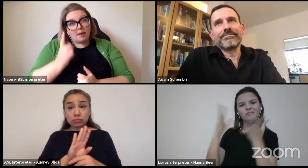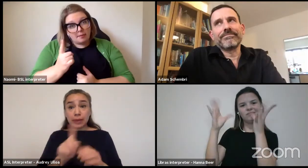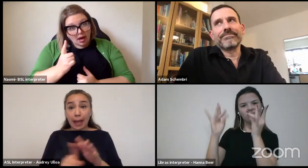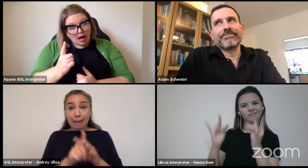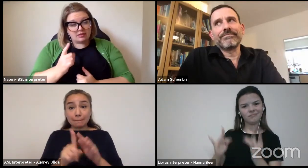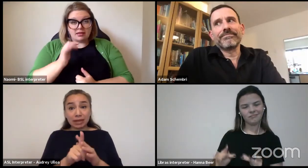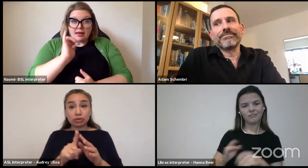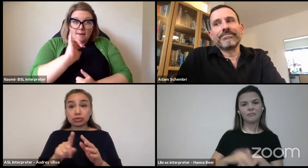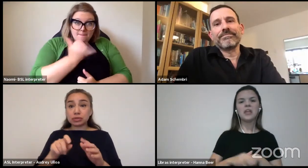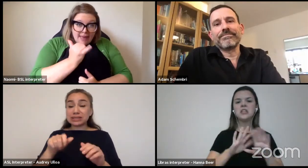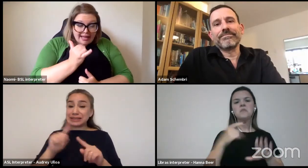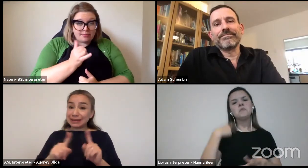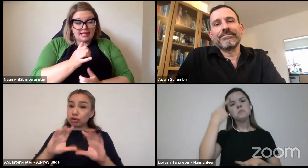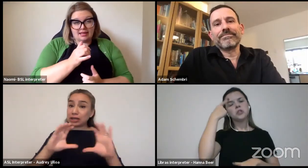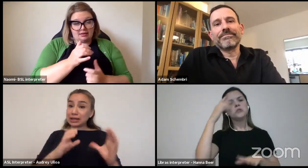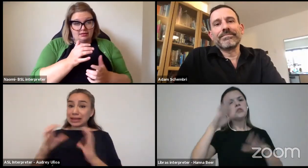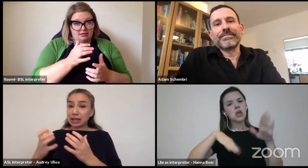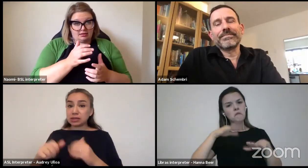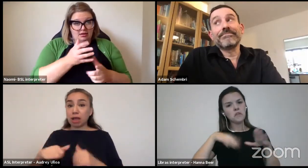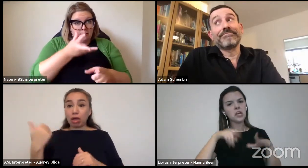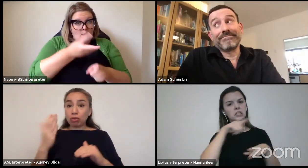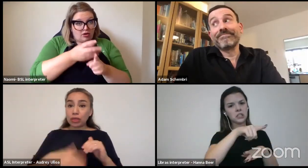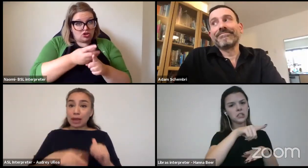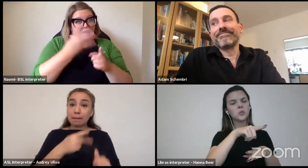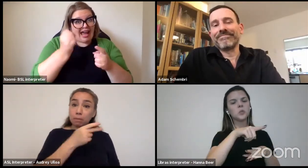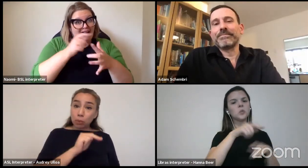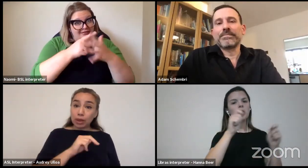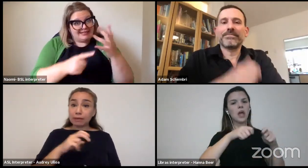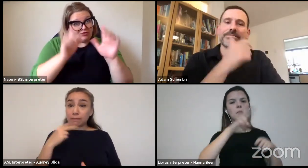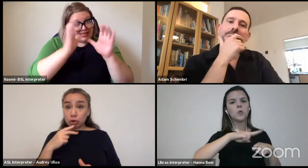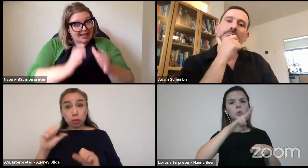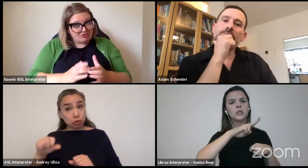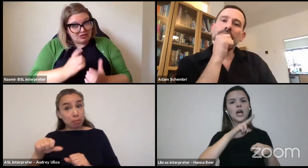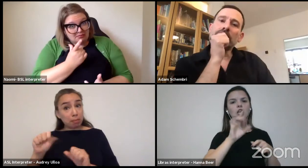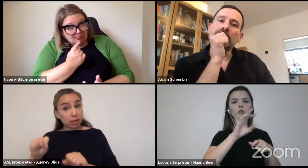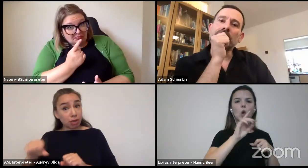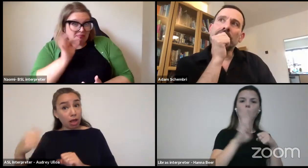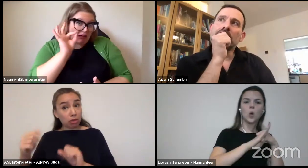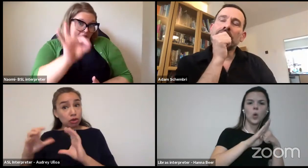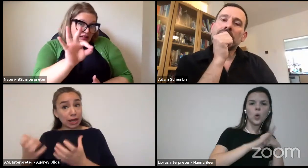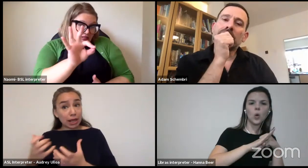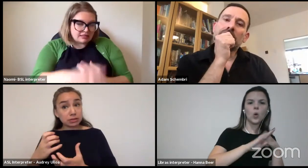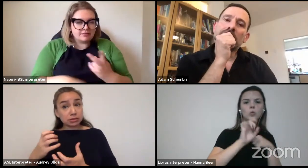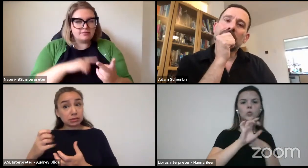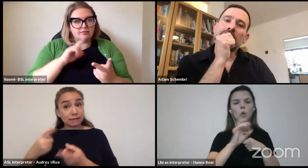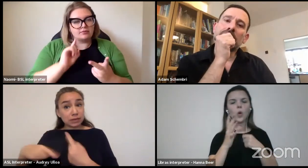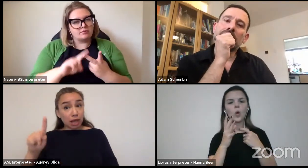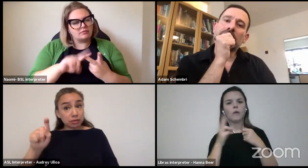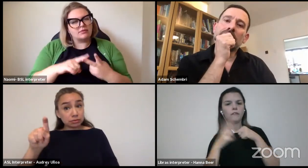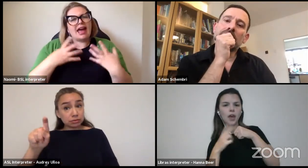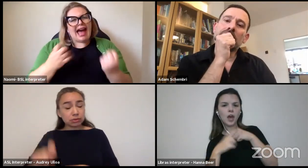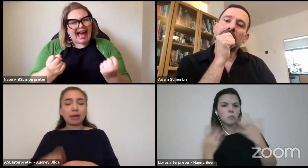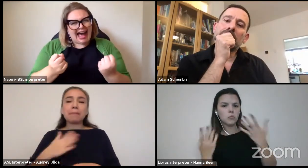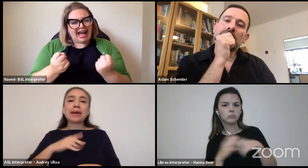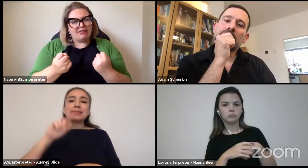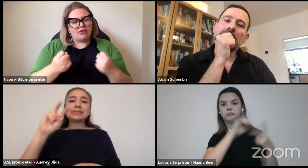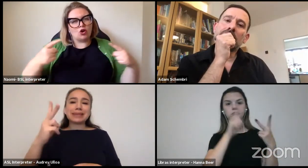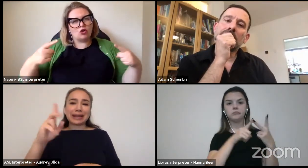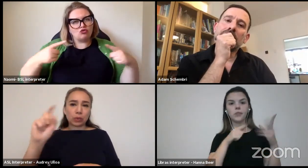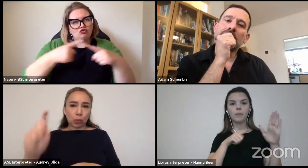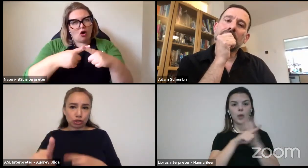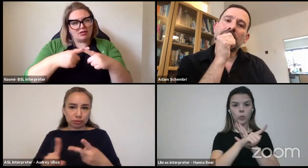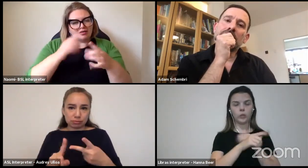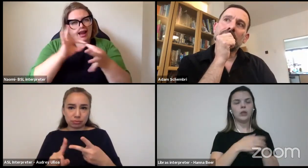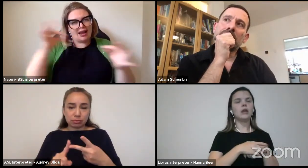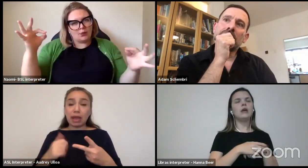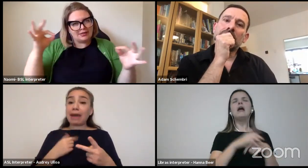than pronouns and verbs? And the second question is, are there cross-linguistic studies that show a